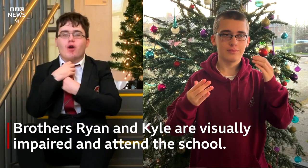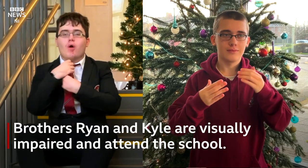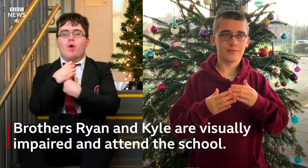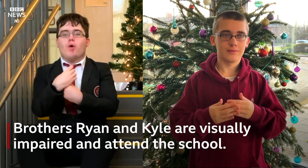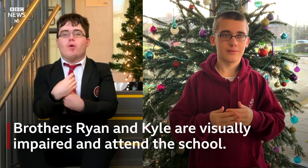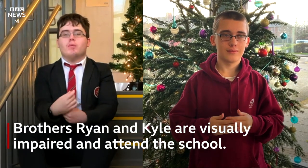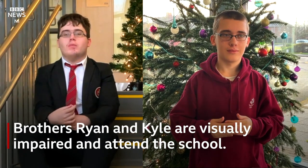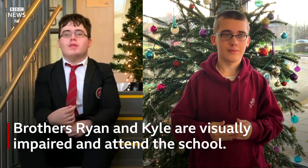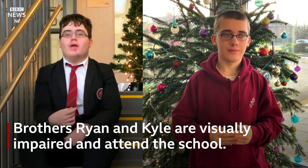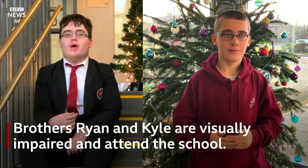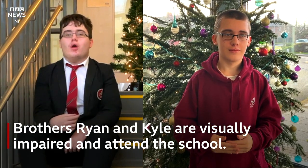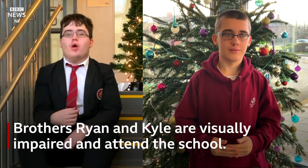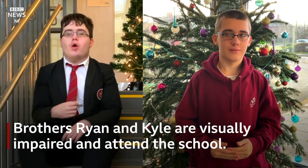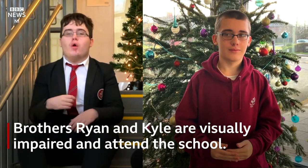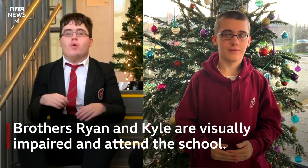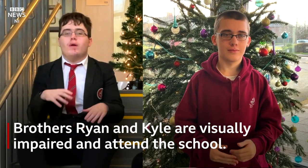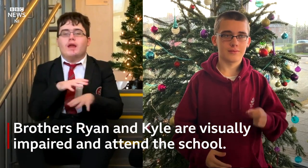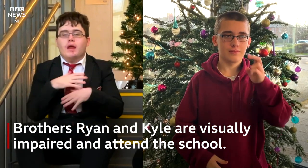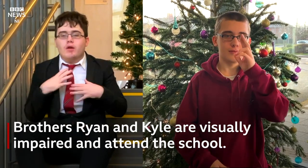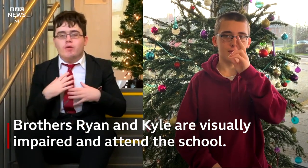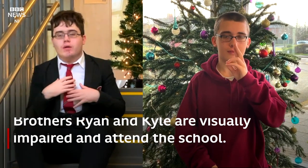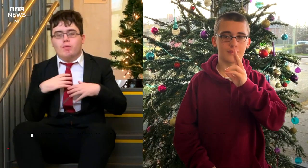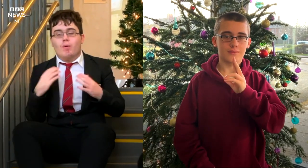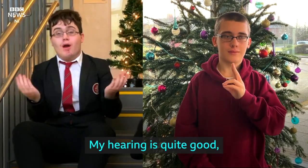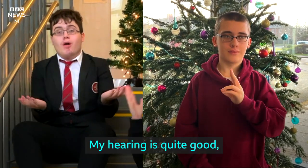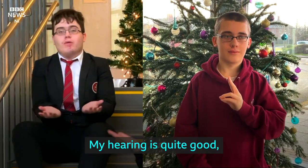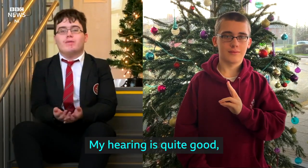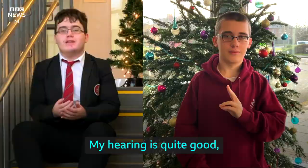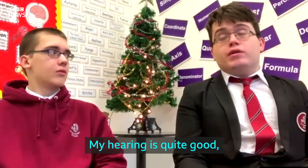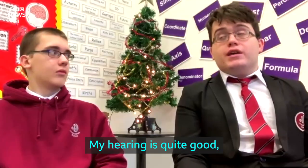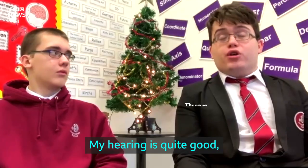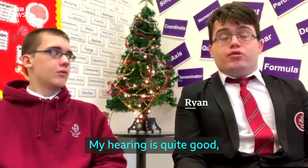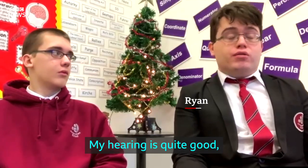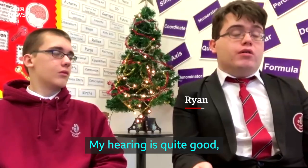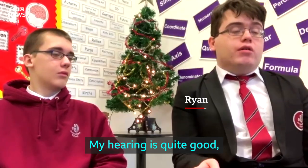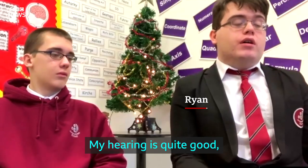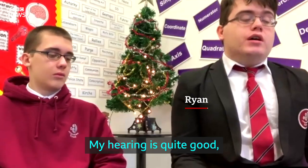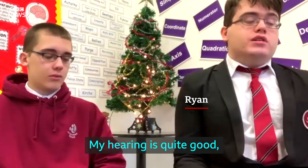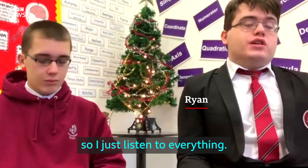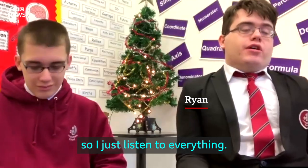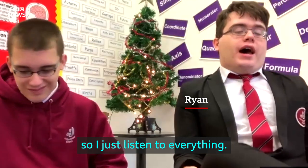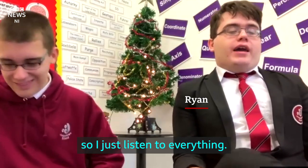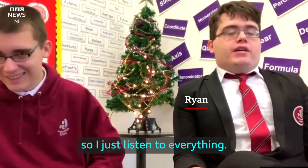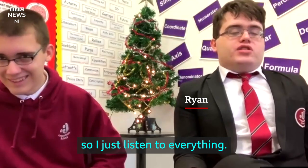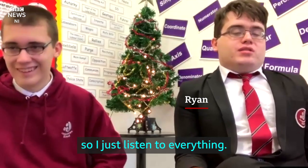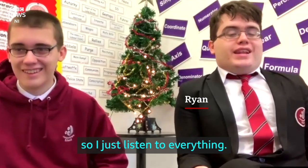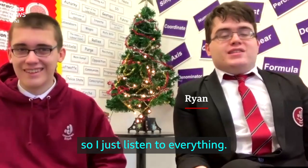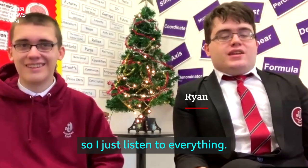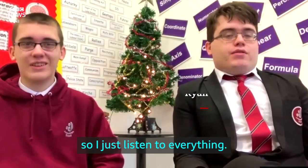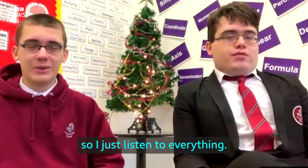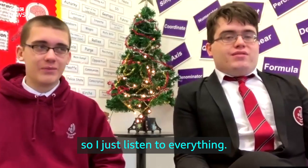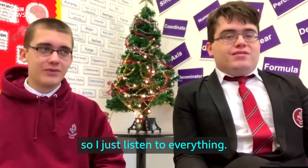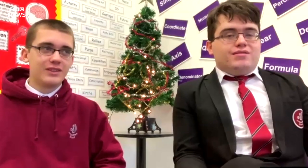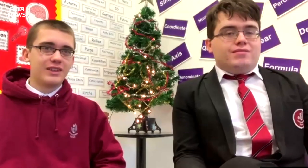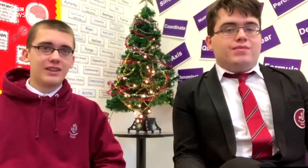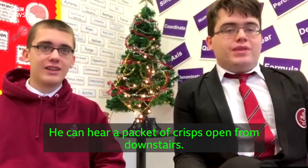Brothers Ryan and Kyle are visually impaired and attend the school. My hearing, it's quite good. So I just listen